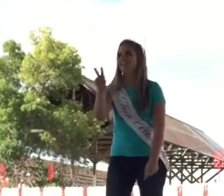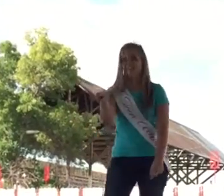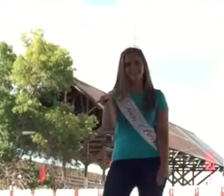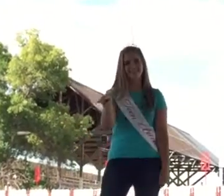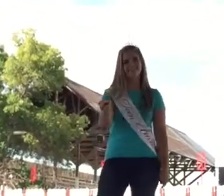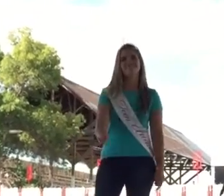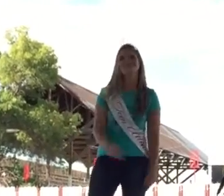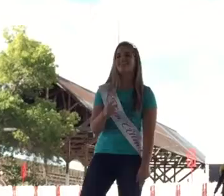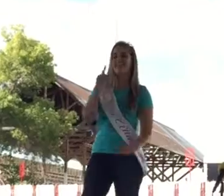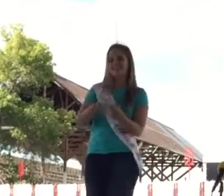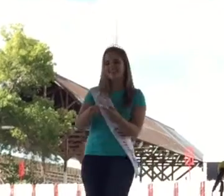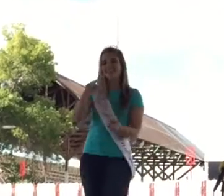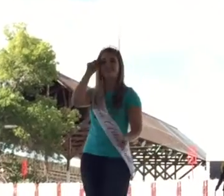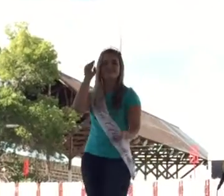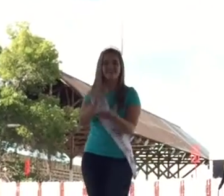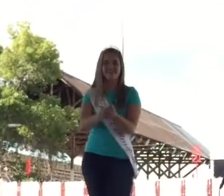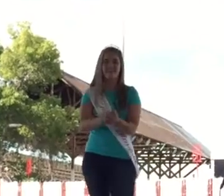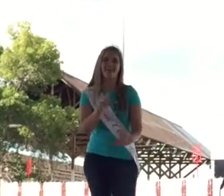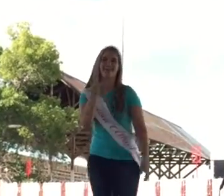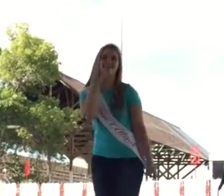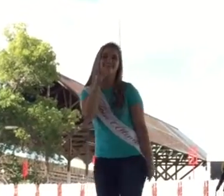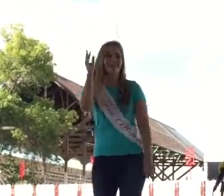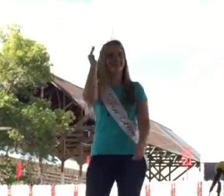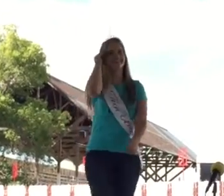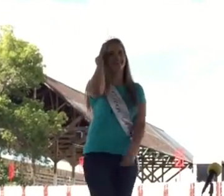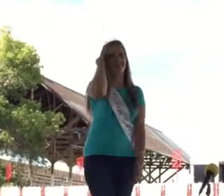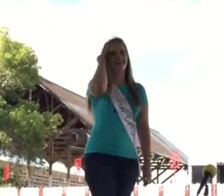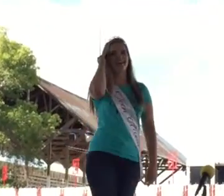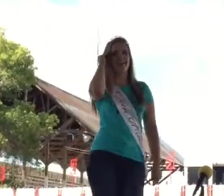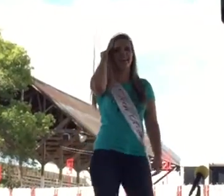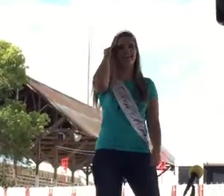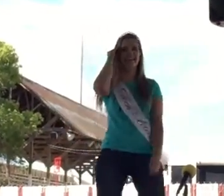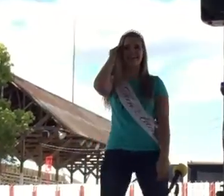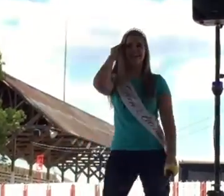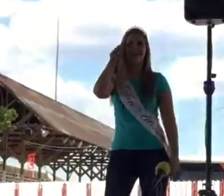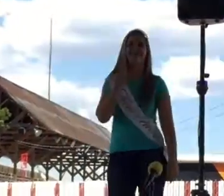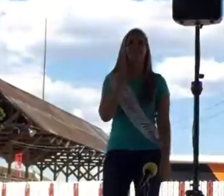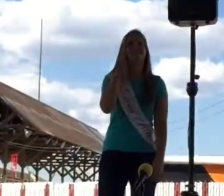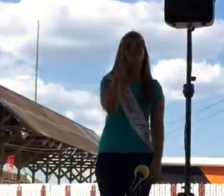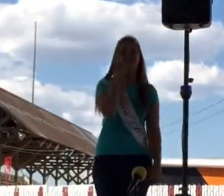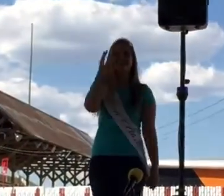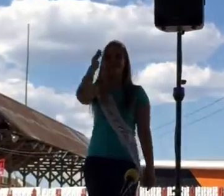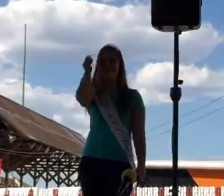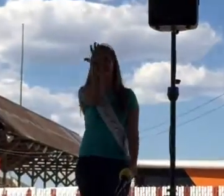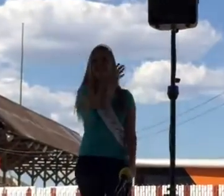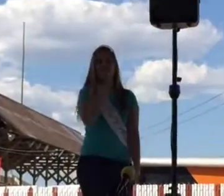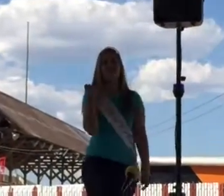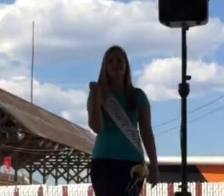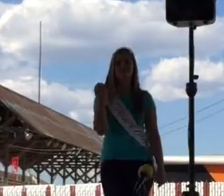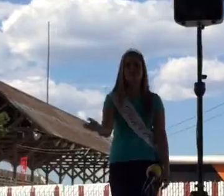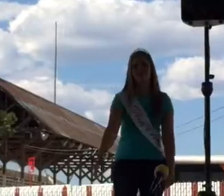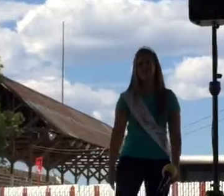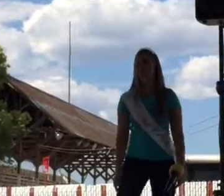at you and I can't believe don't know, oh-oh You don't know you're